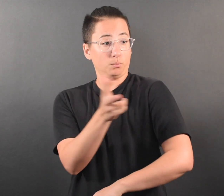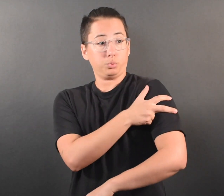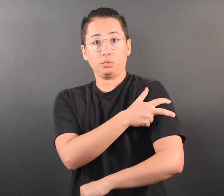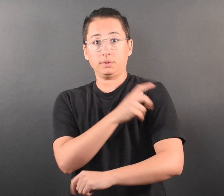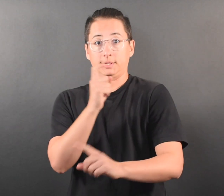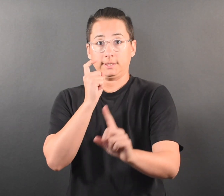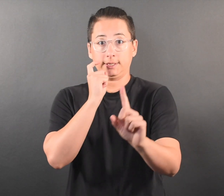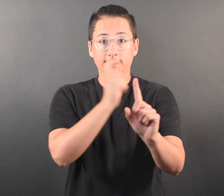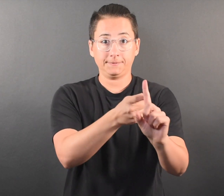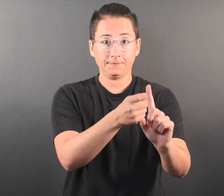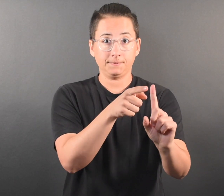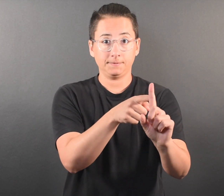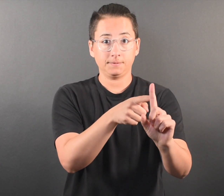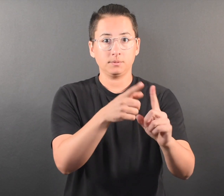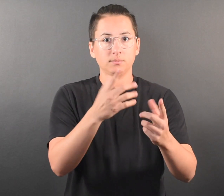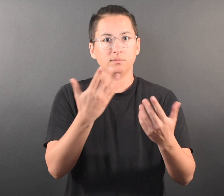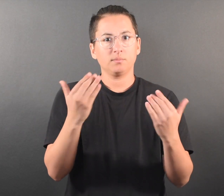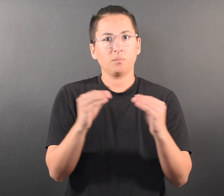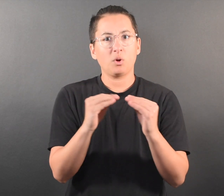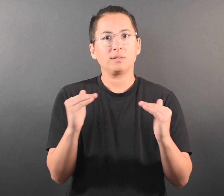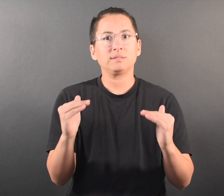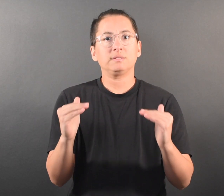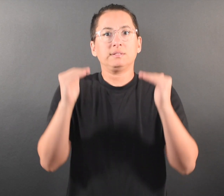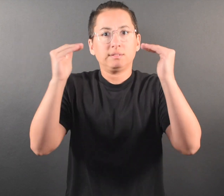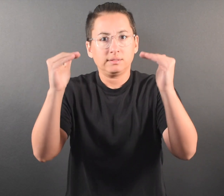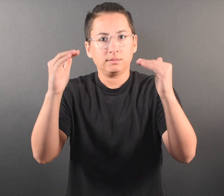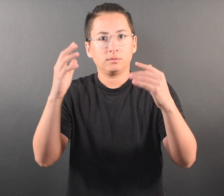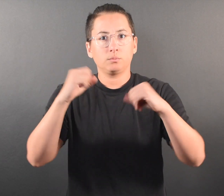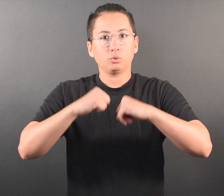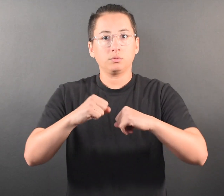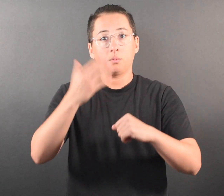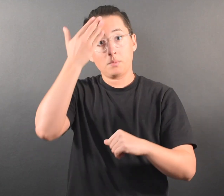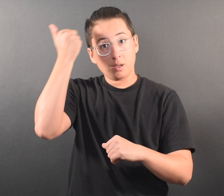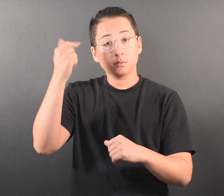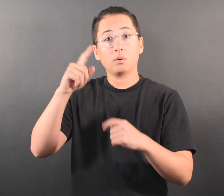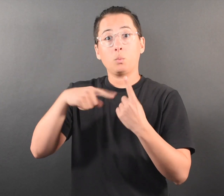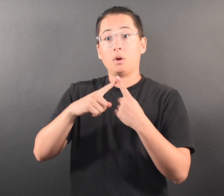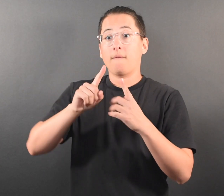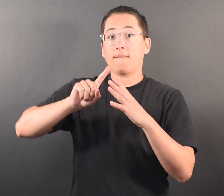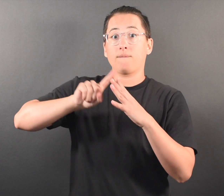A booster shot is given when protection from the original vaccine begins to decrease.